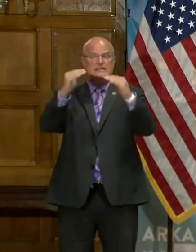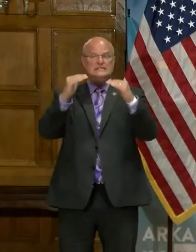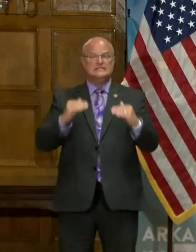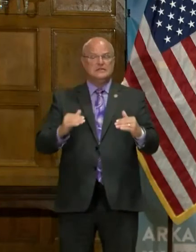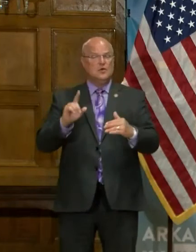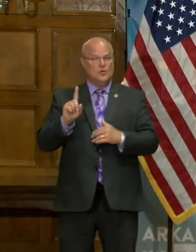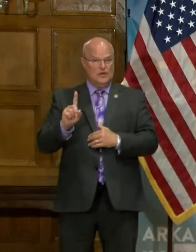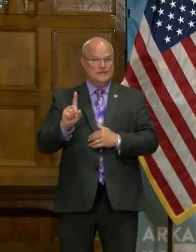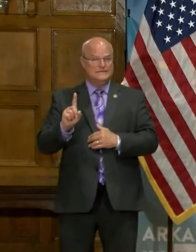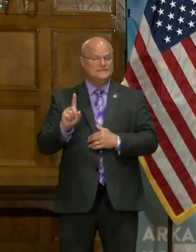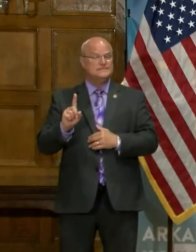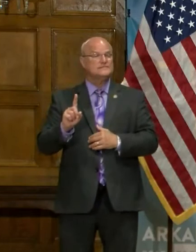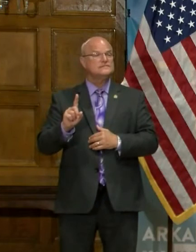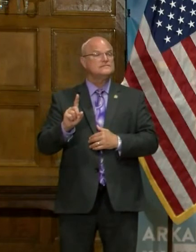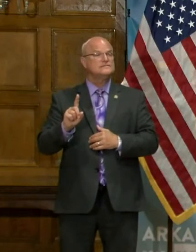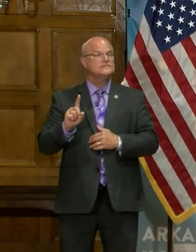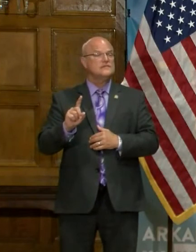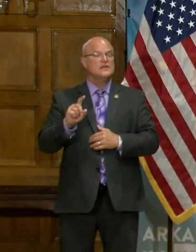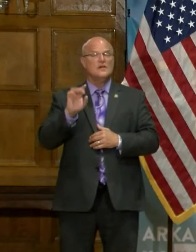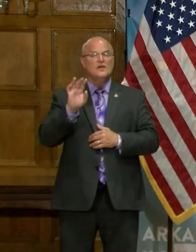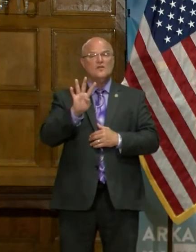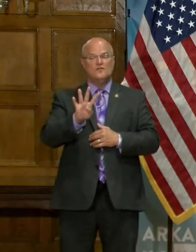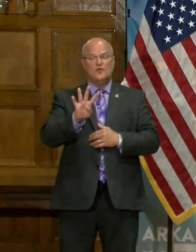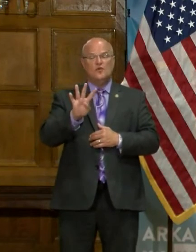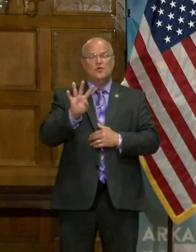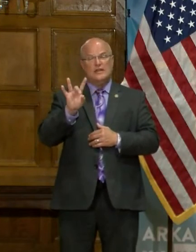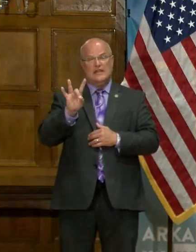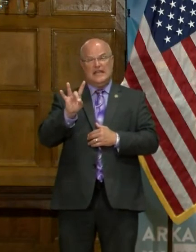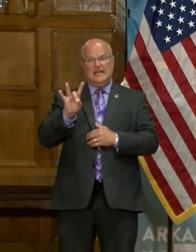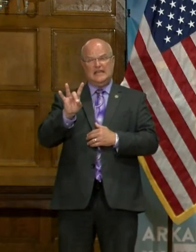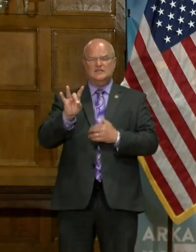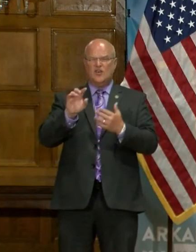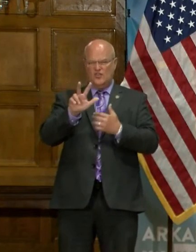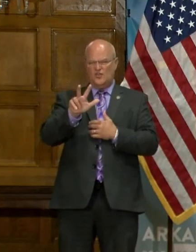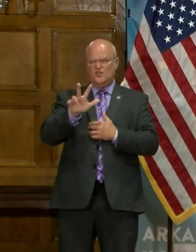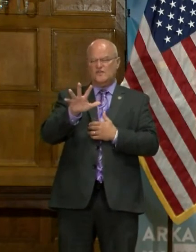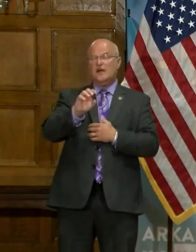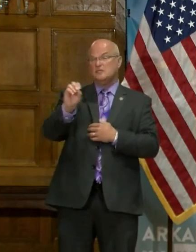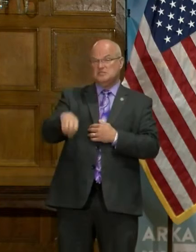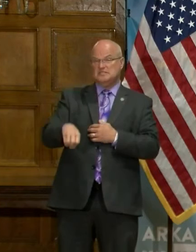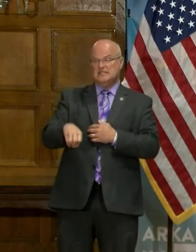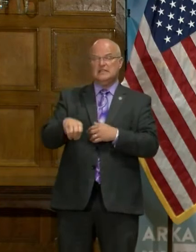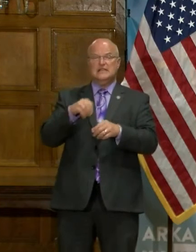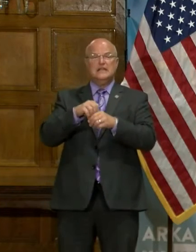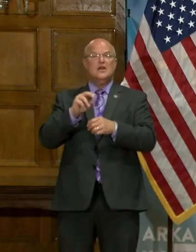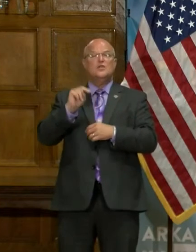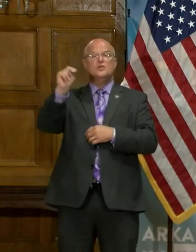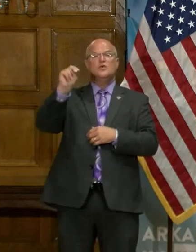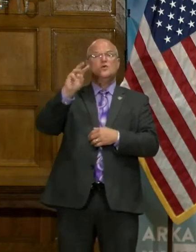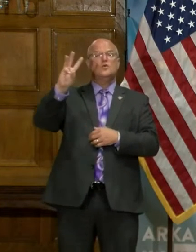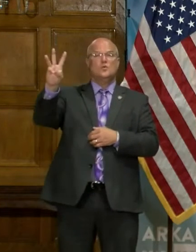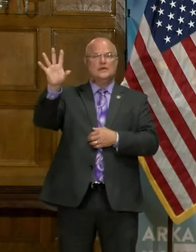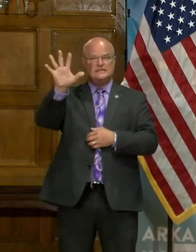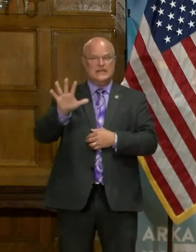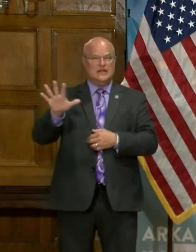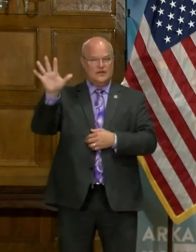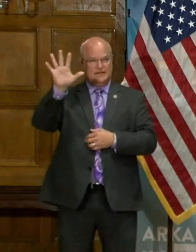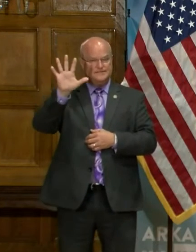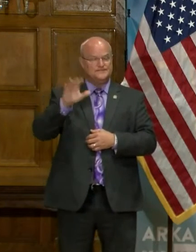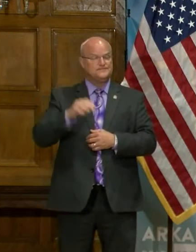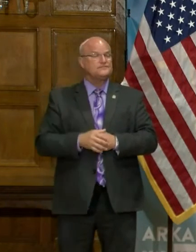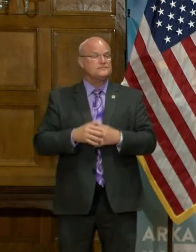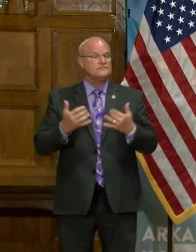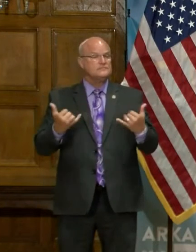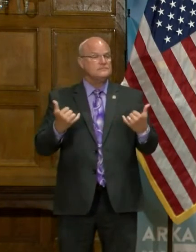of 1 from yesterday. 48 of those, or 35%, are in the Northwest region.